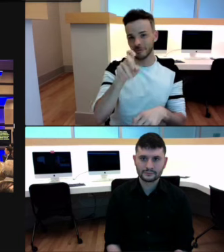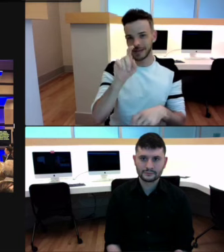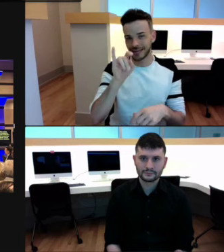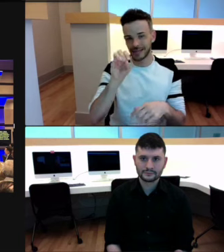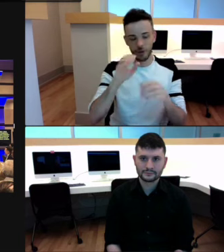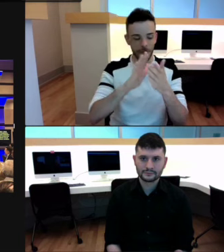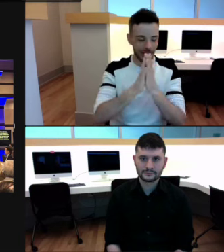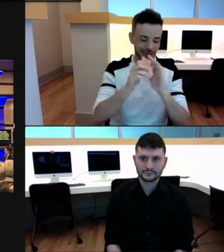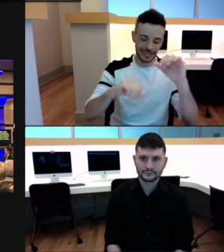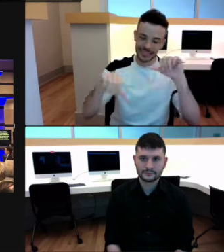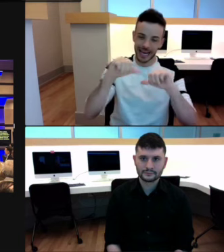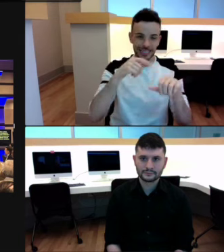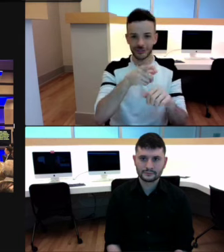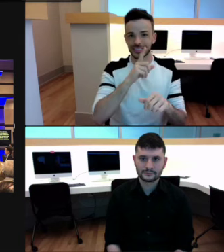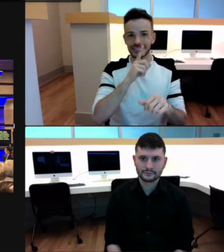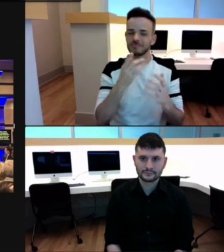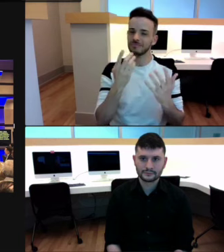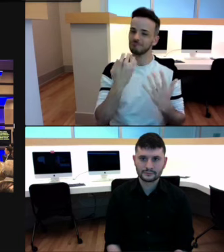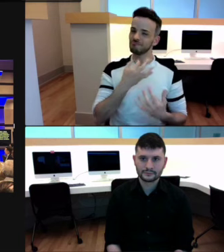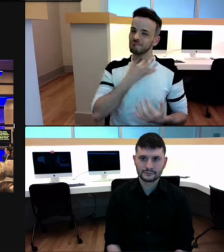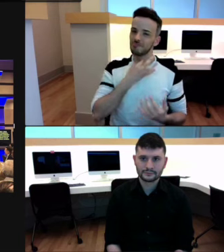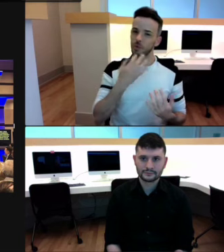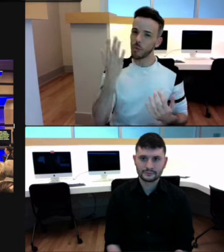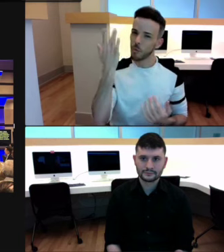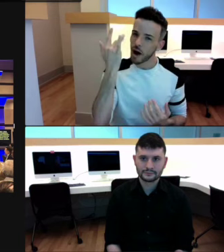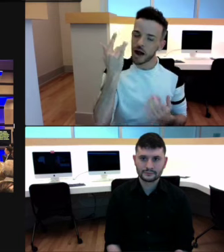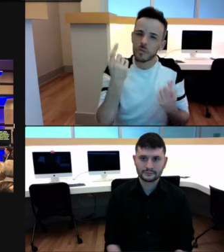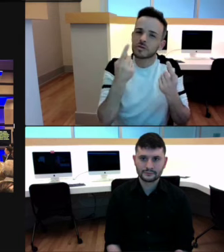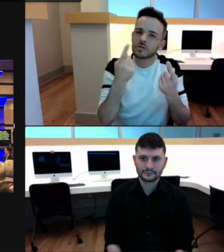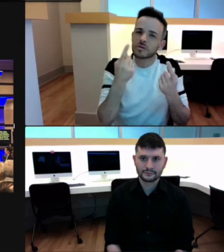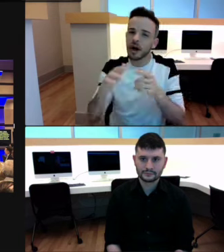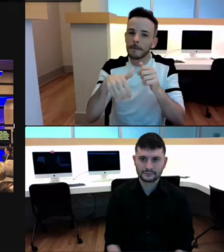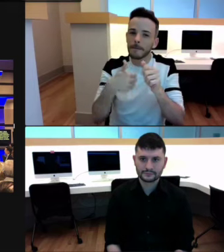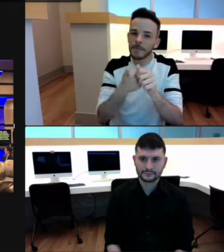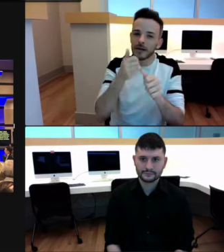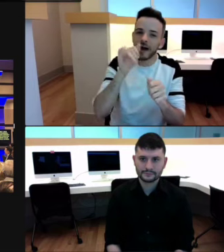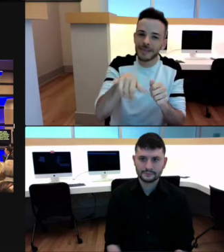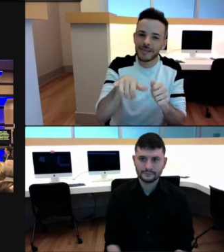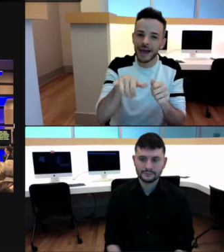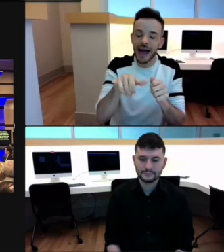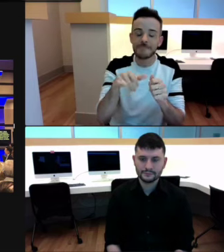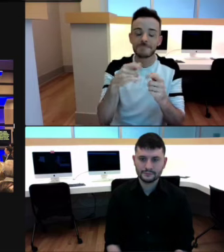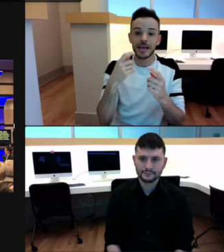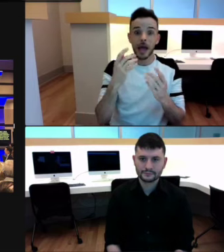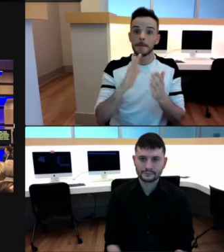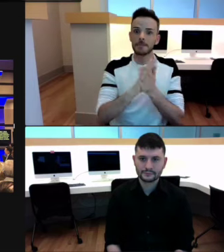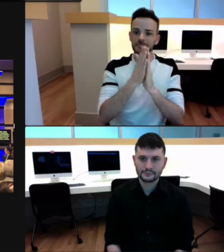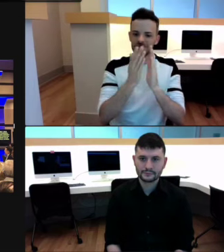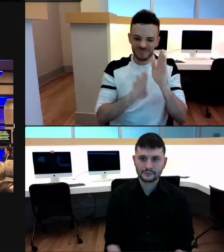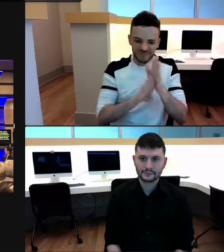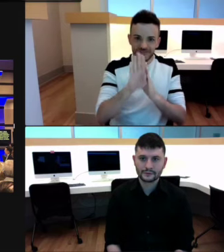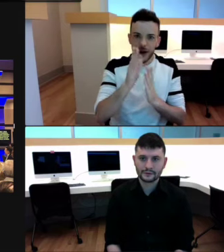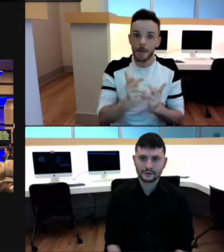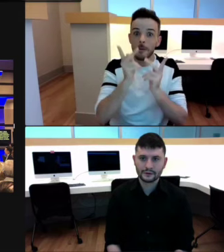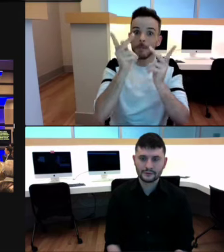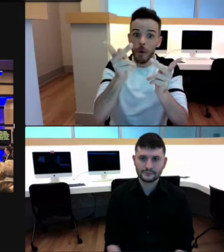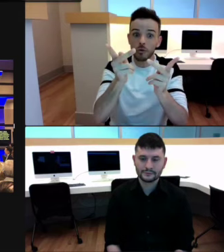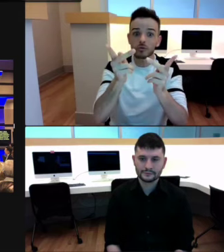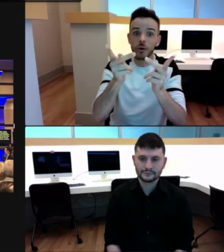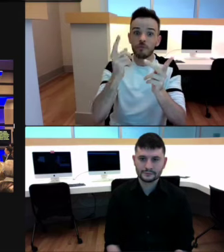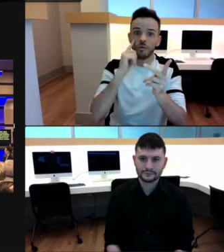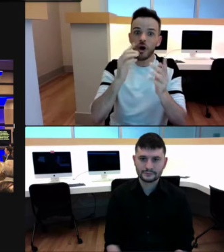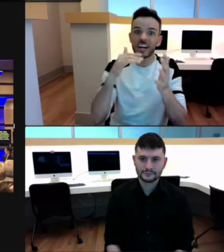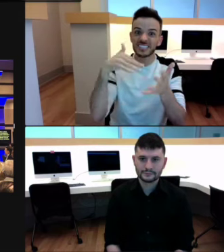So, of course, for Dr. Petito, being the scientist that she is, was very curious about why this was the case,